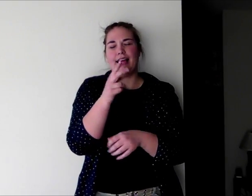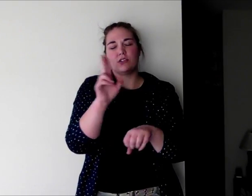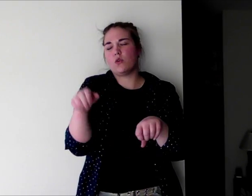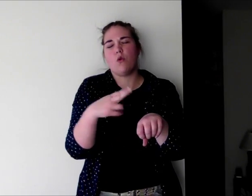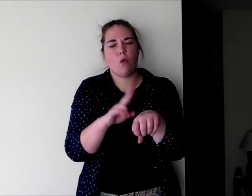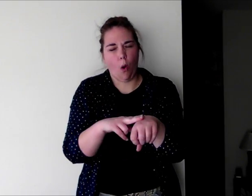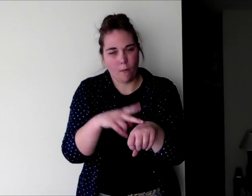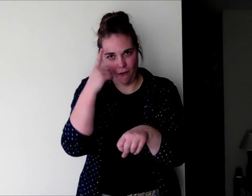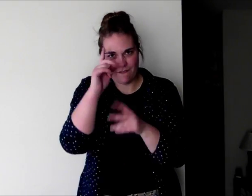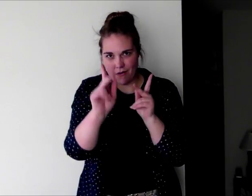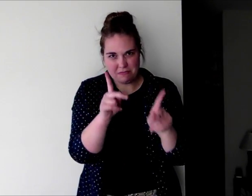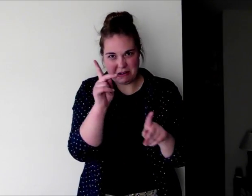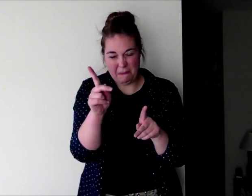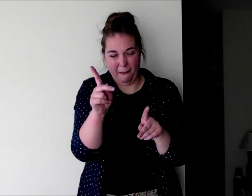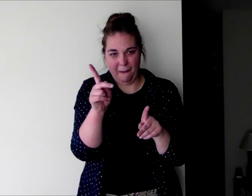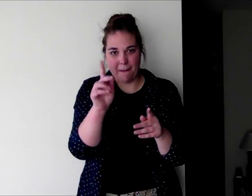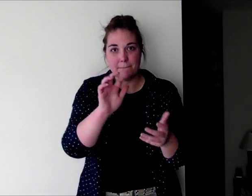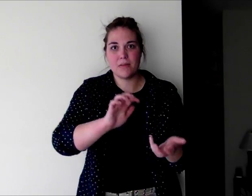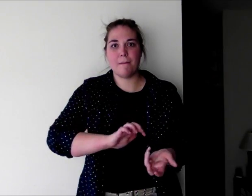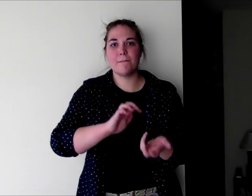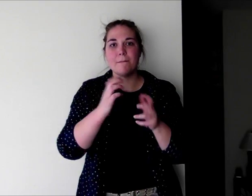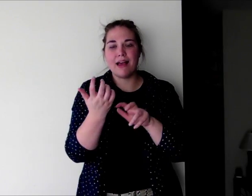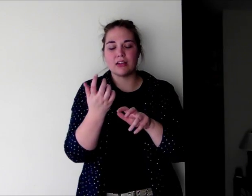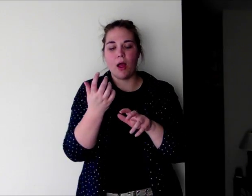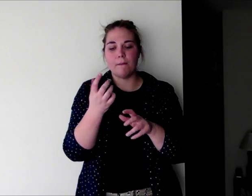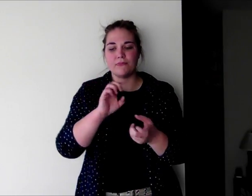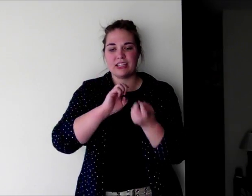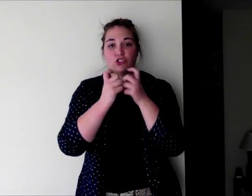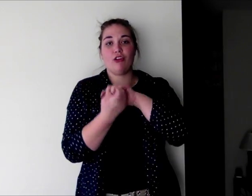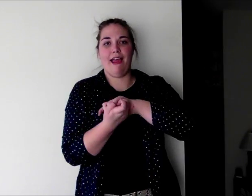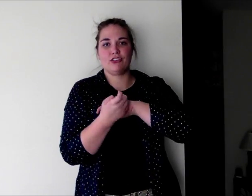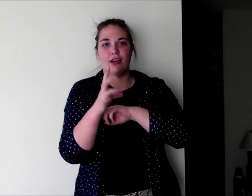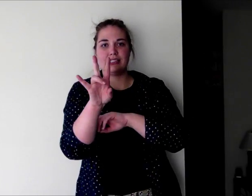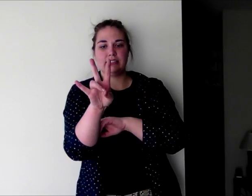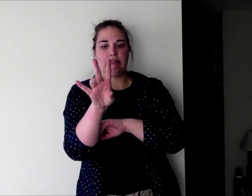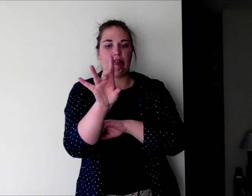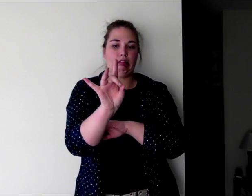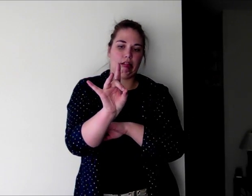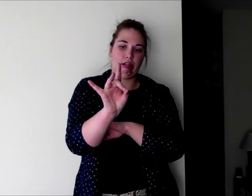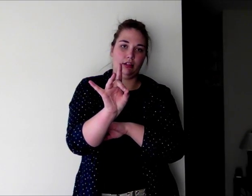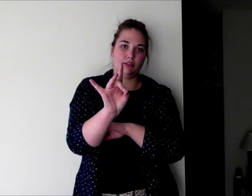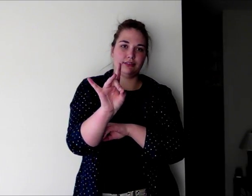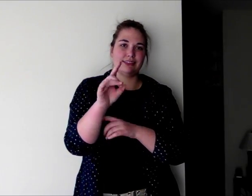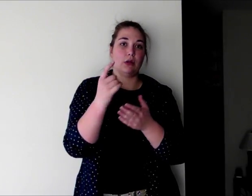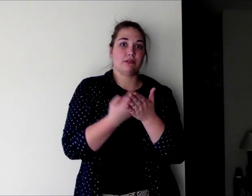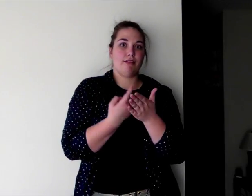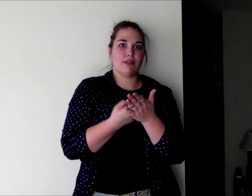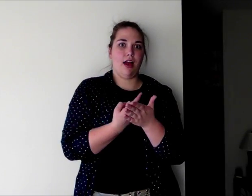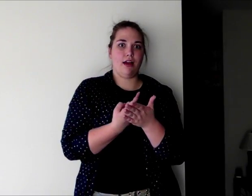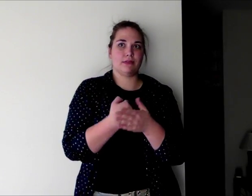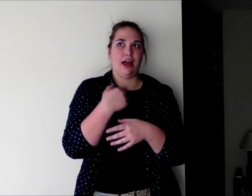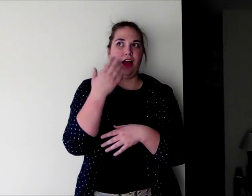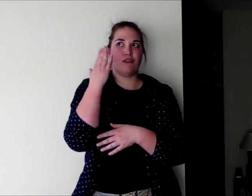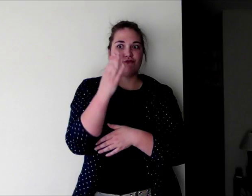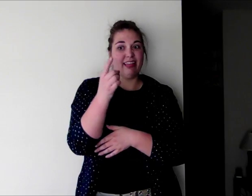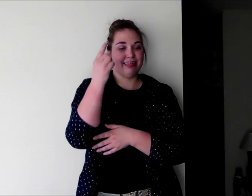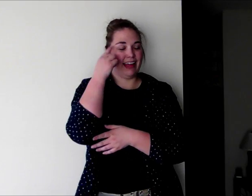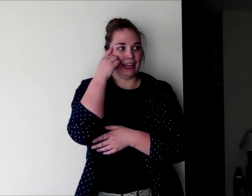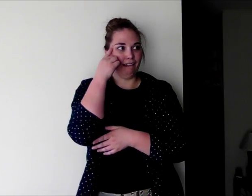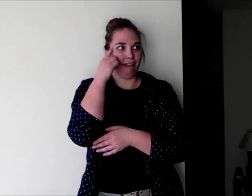I always, and it's very normal for people, but I mess up and switch up my 7 and my 8. So